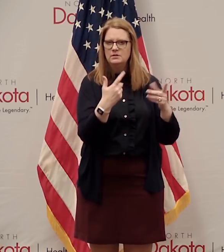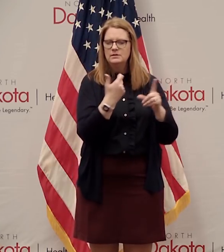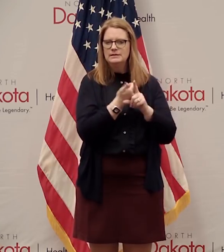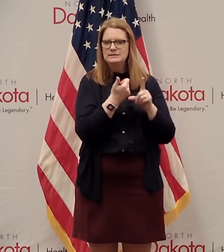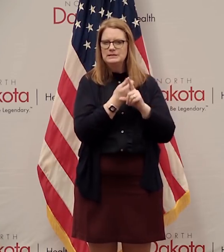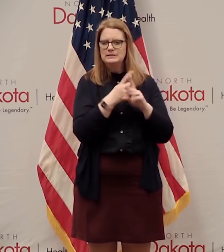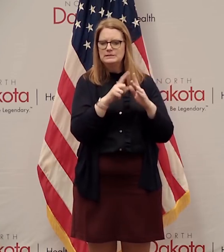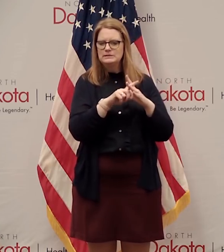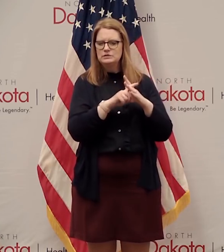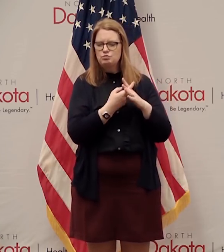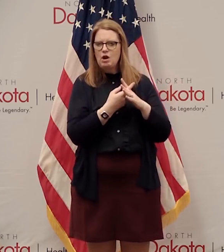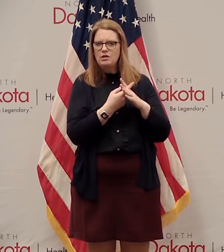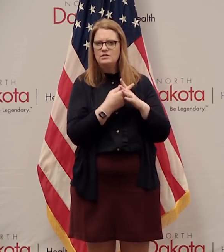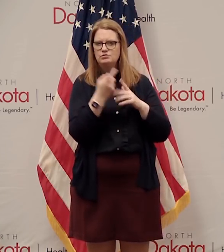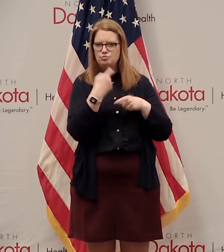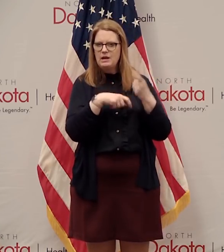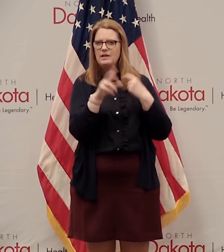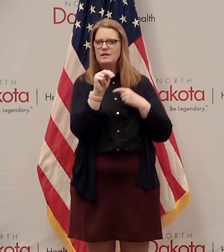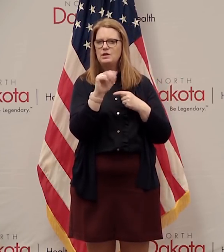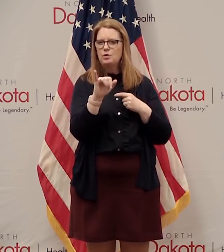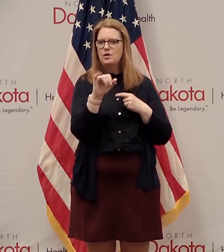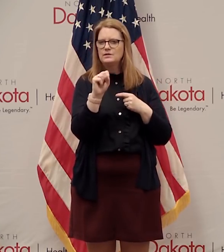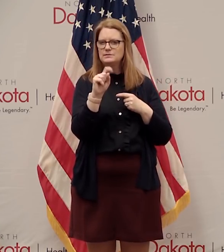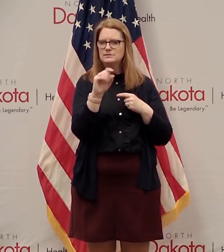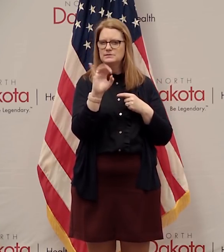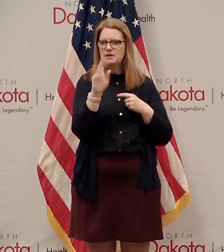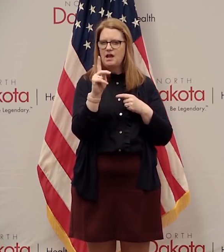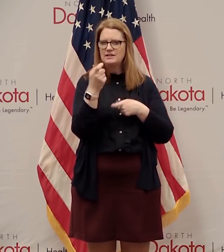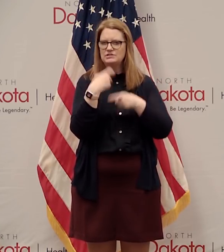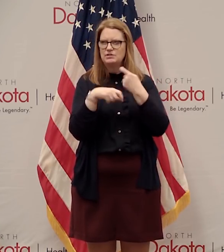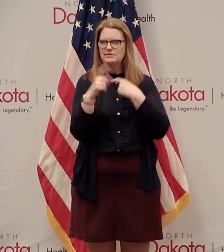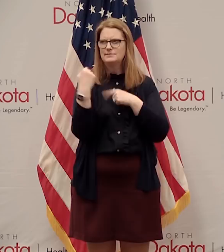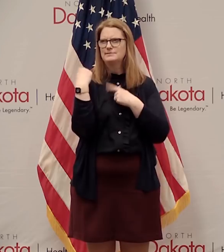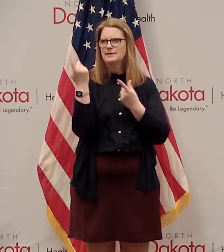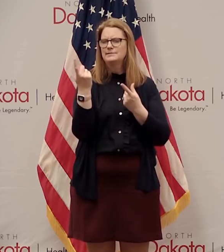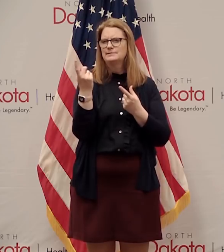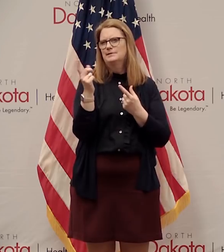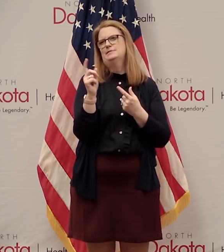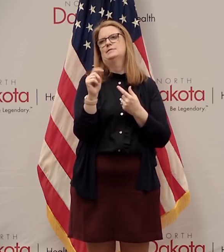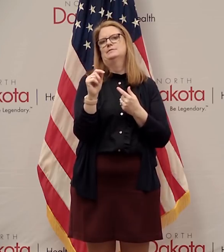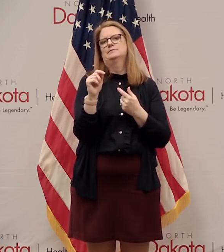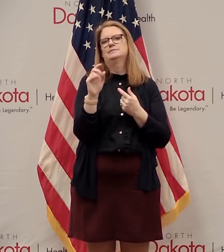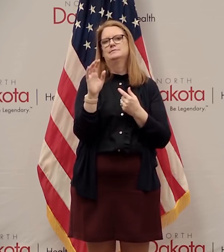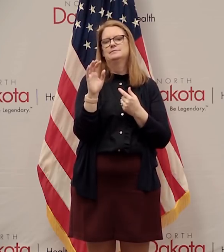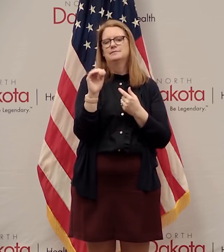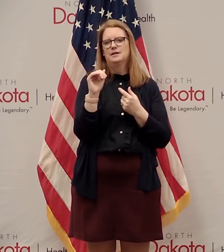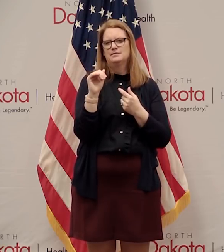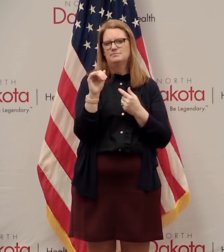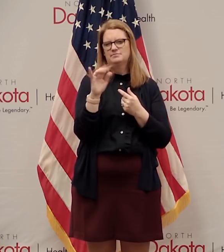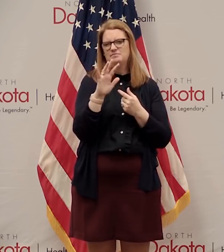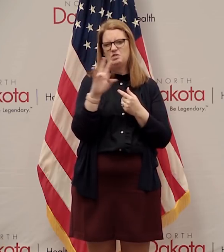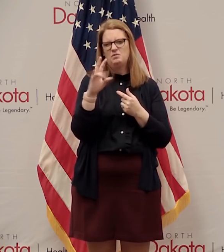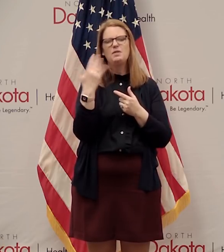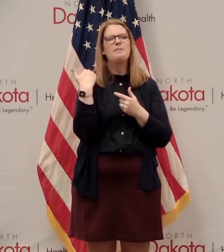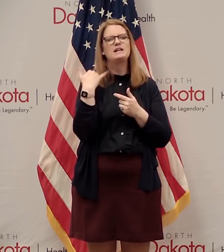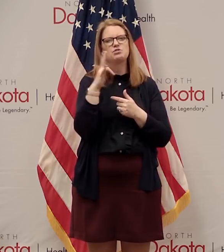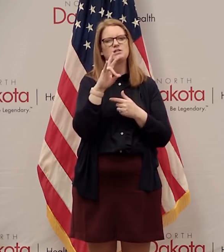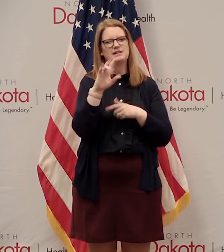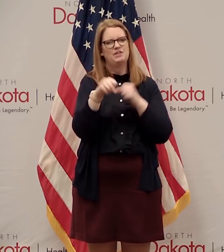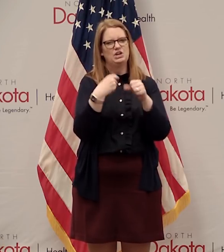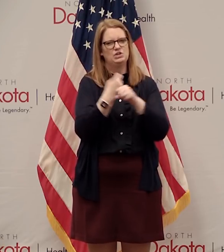trading on the New York Stock Exchange in 1983, so that's been going on for 37 years. A number